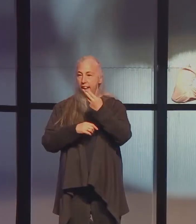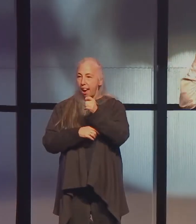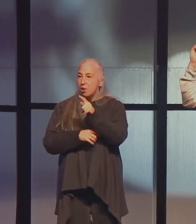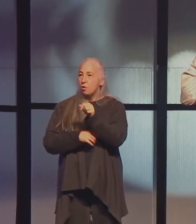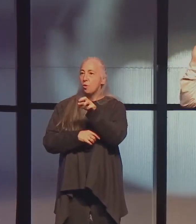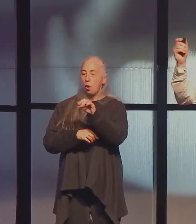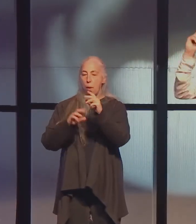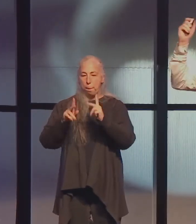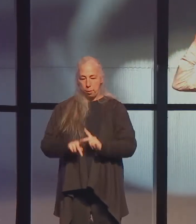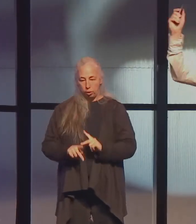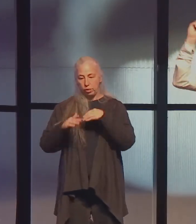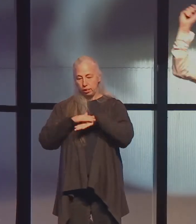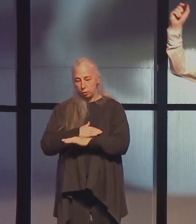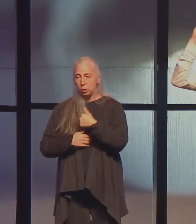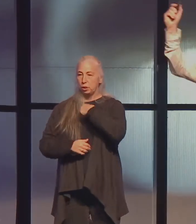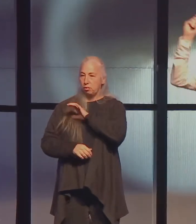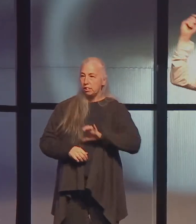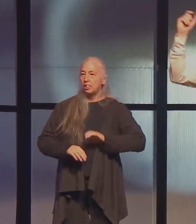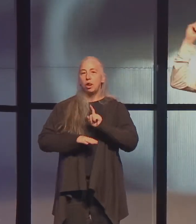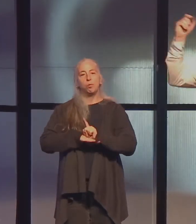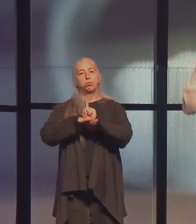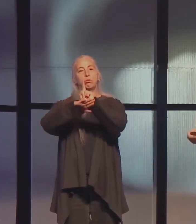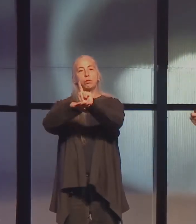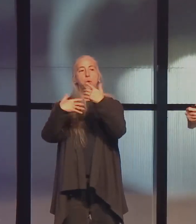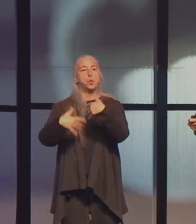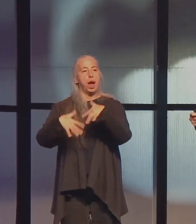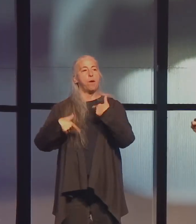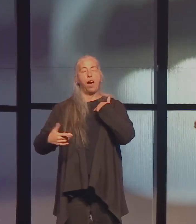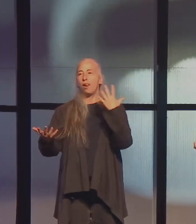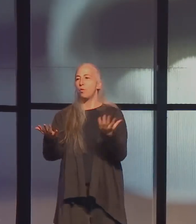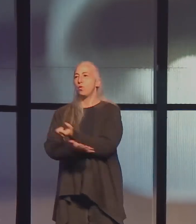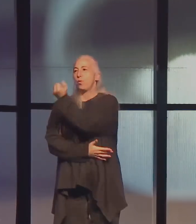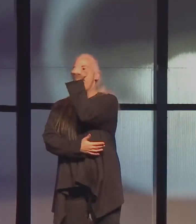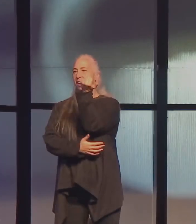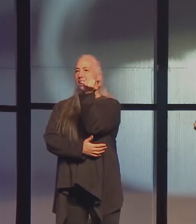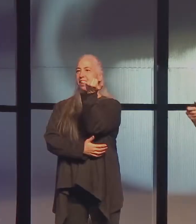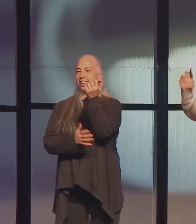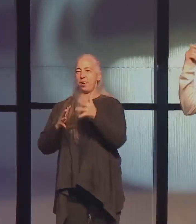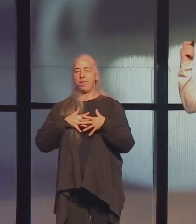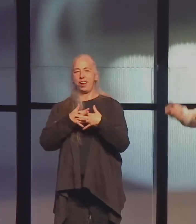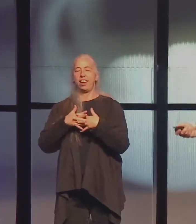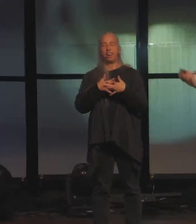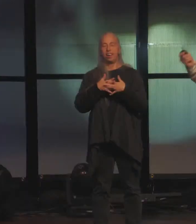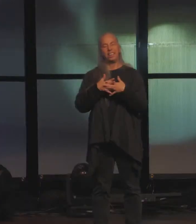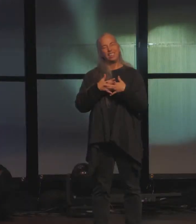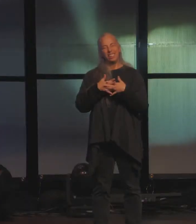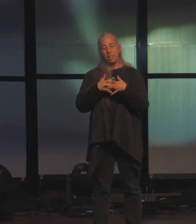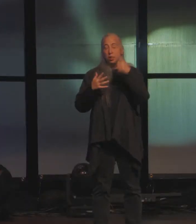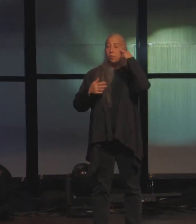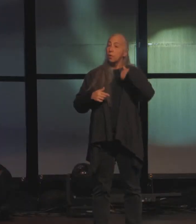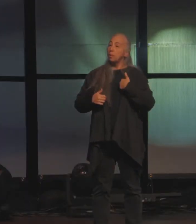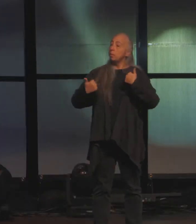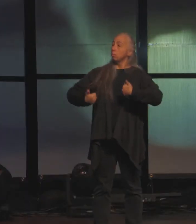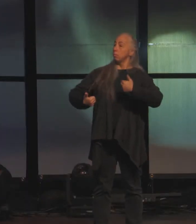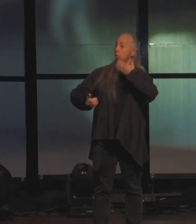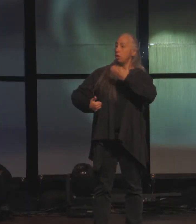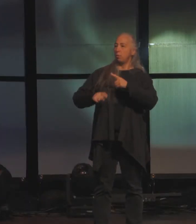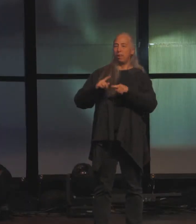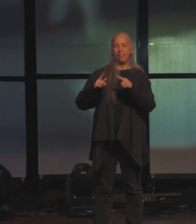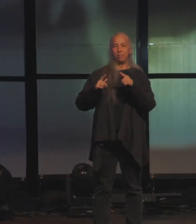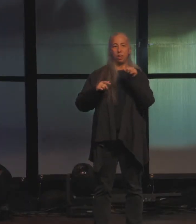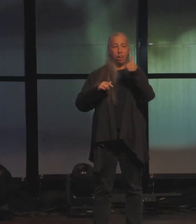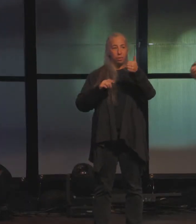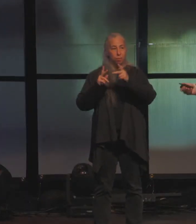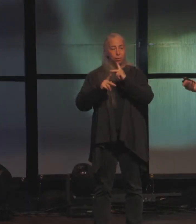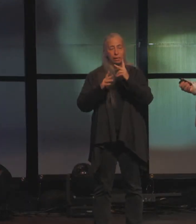home. Privilege jackpot in America. Good for me. But not so good for a lot of folks. And